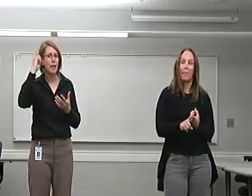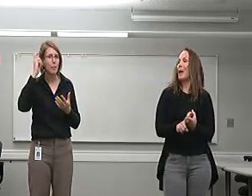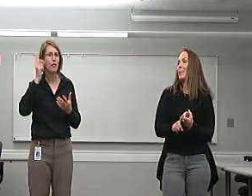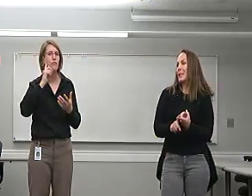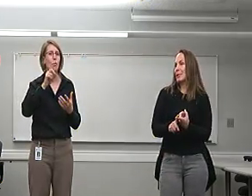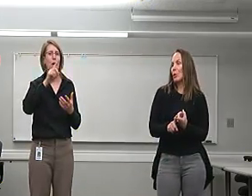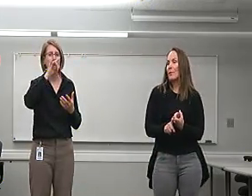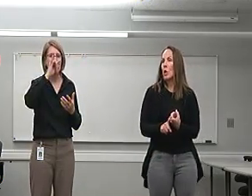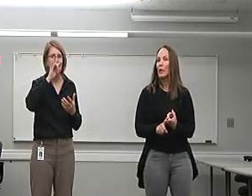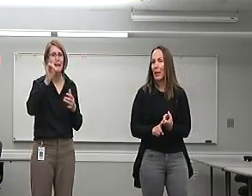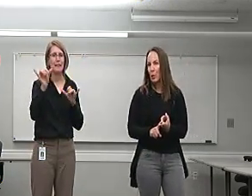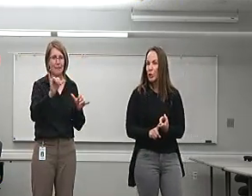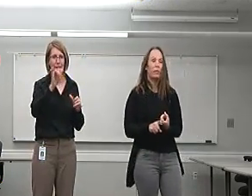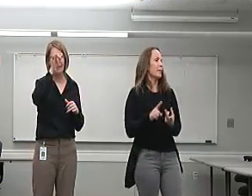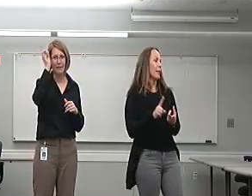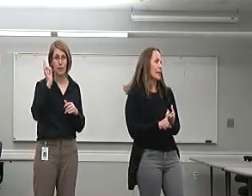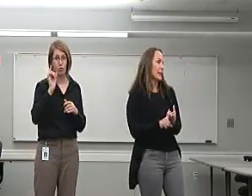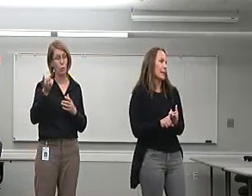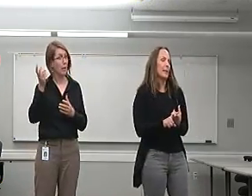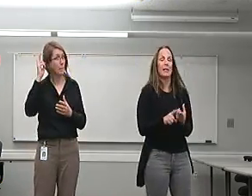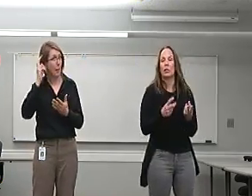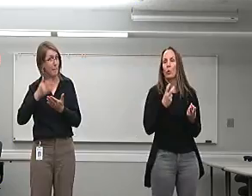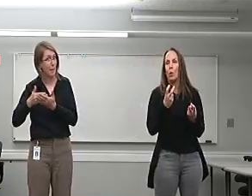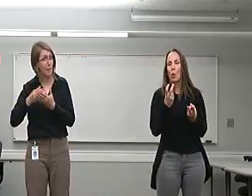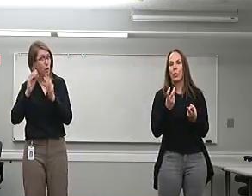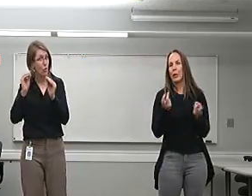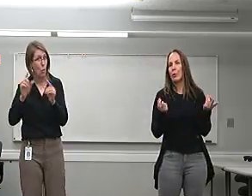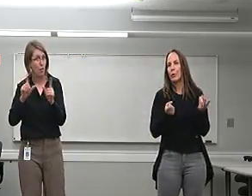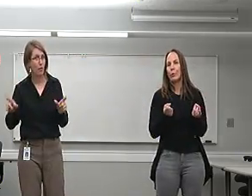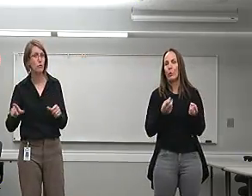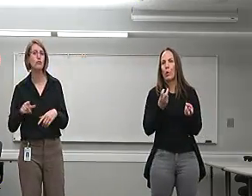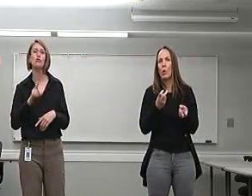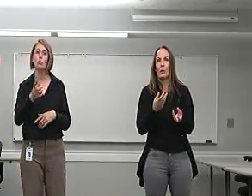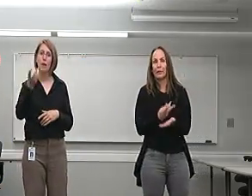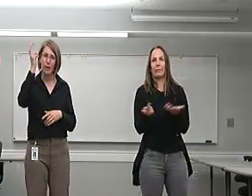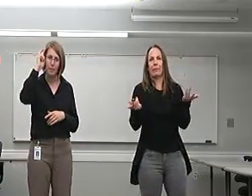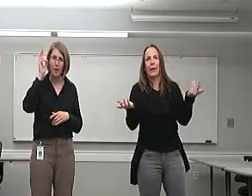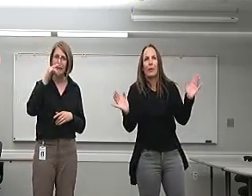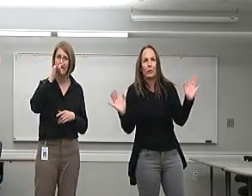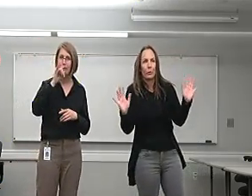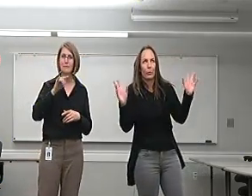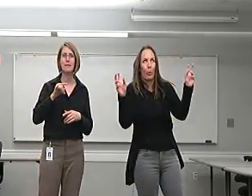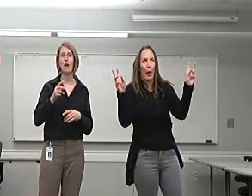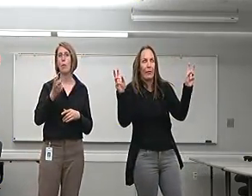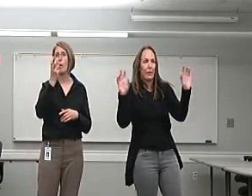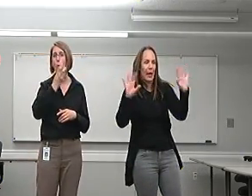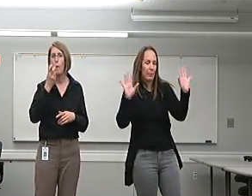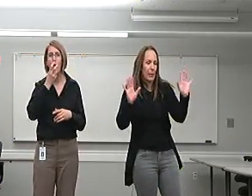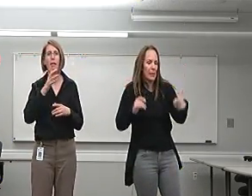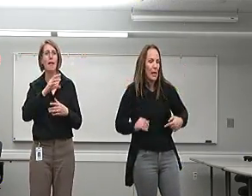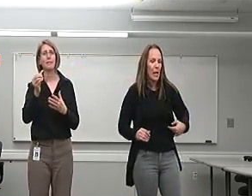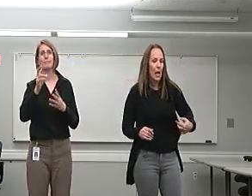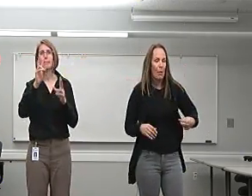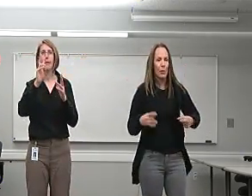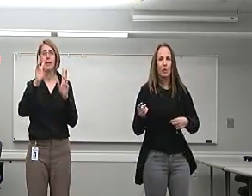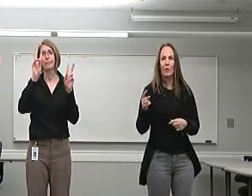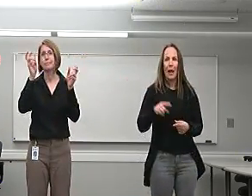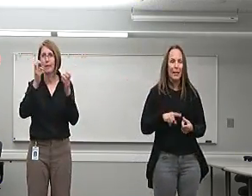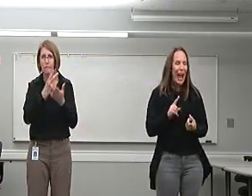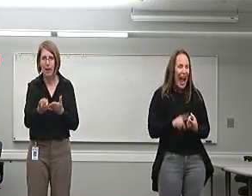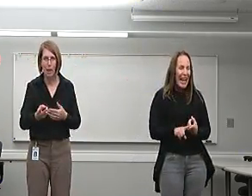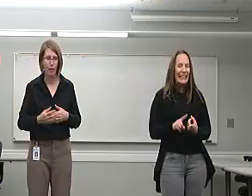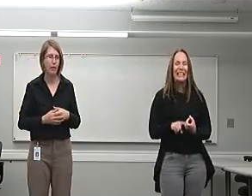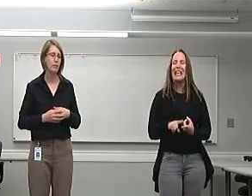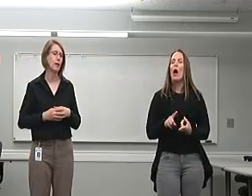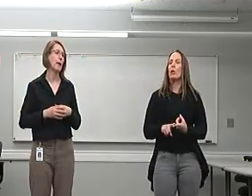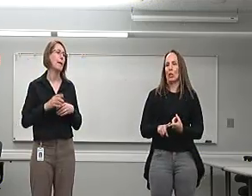no language. You've implanted kids who were oral and failed, or whatever that means. But I highly doubt